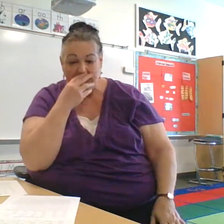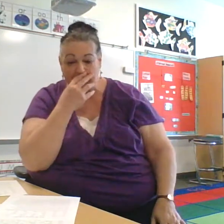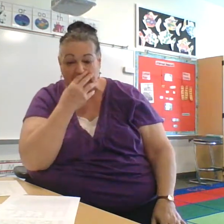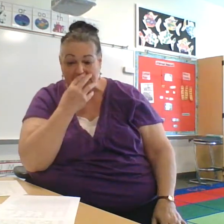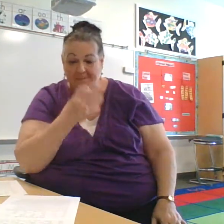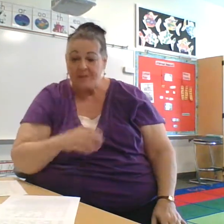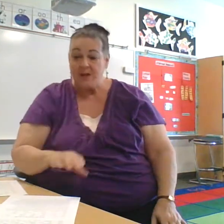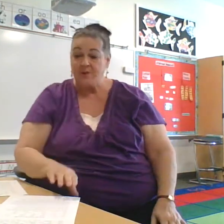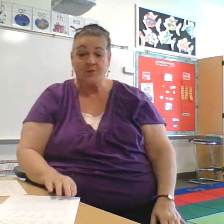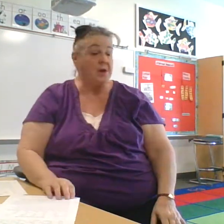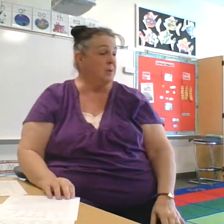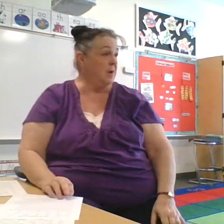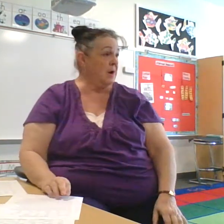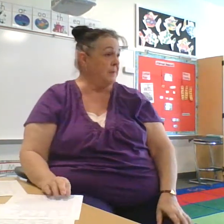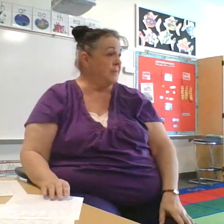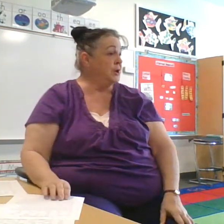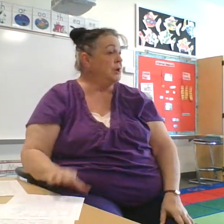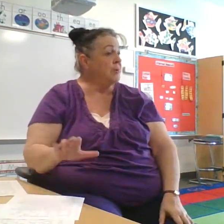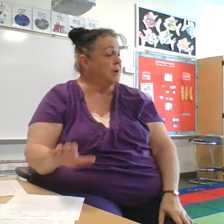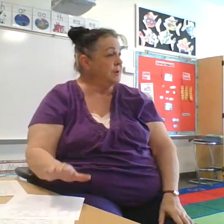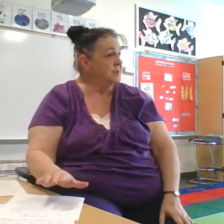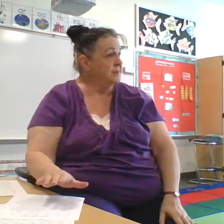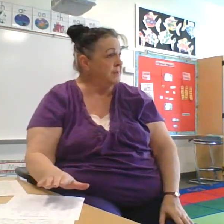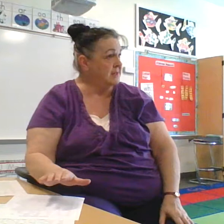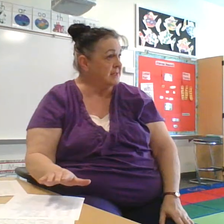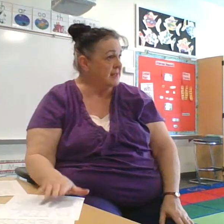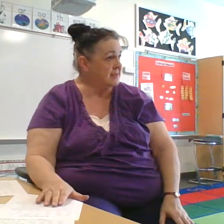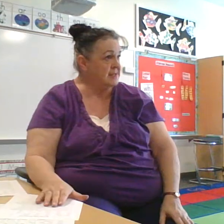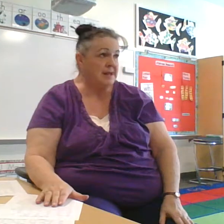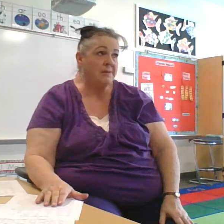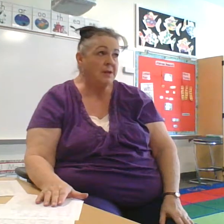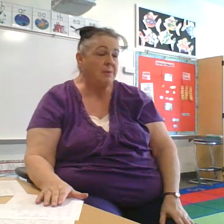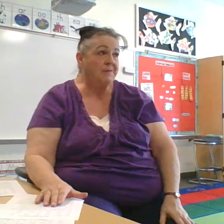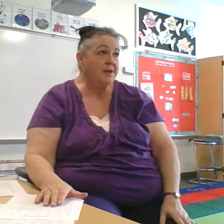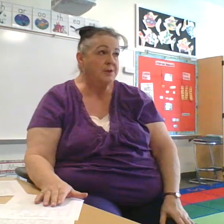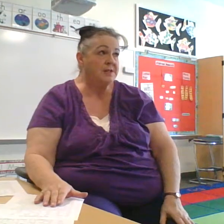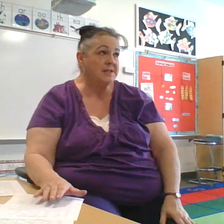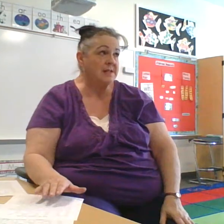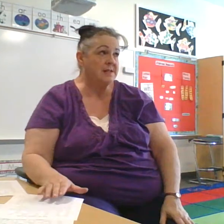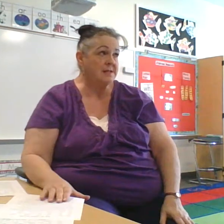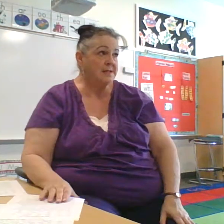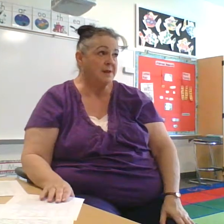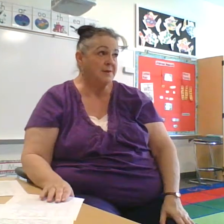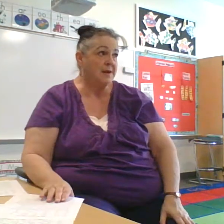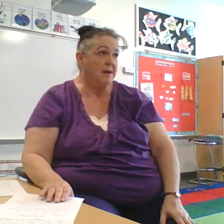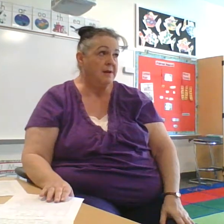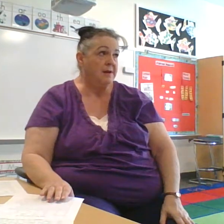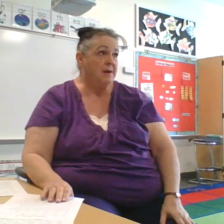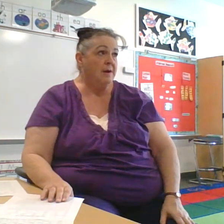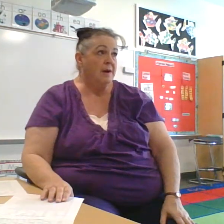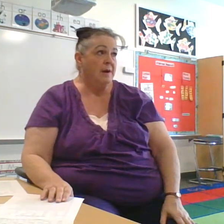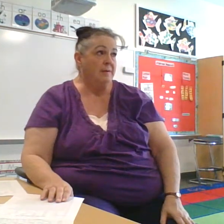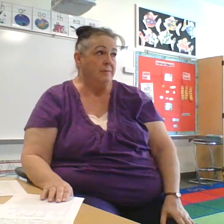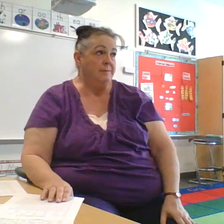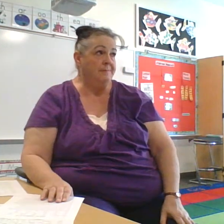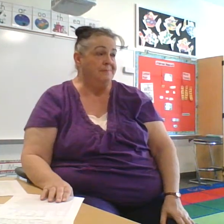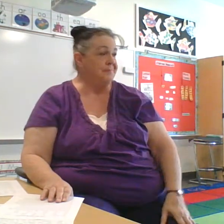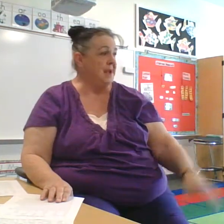Okay, so do you want to do some of these sentences? I don't think we finished the sentences the other day. I don't think we did. I